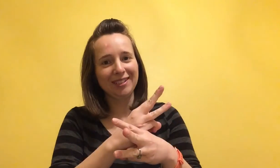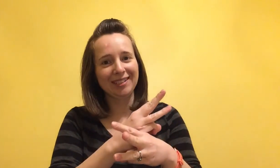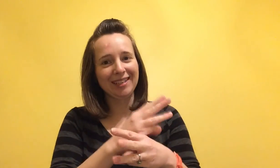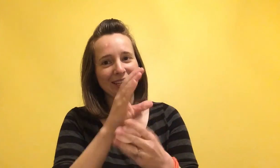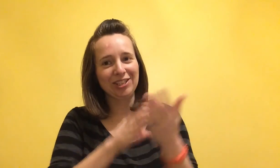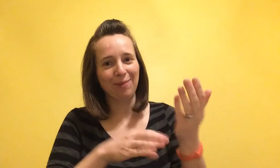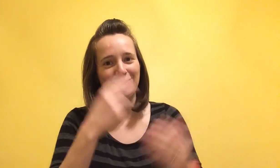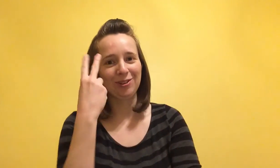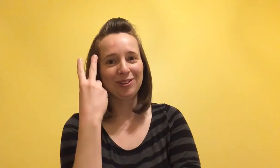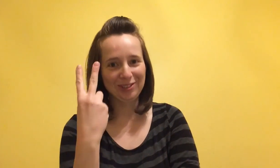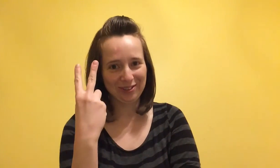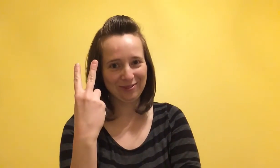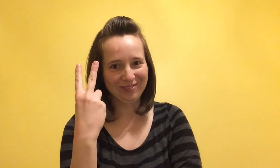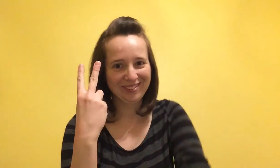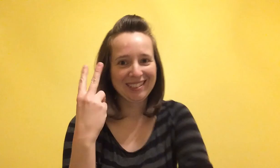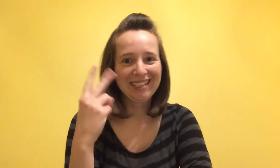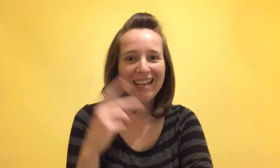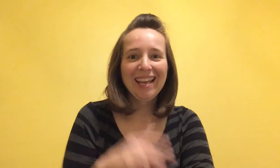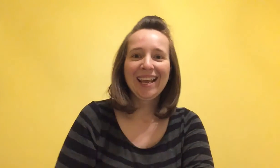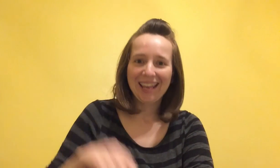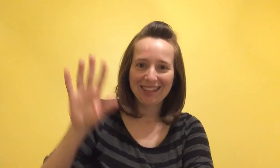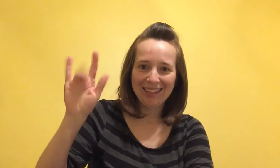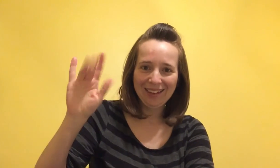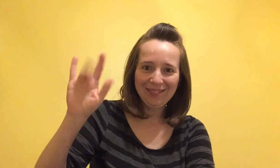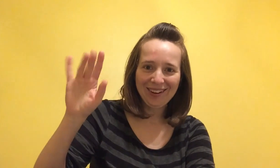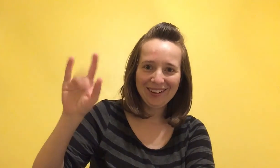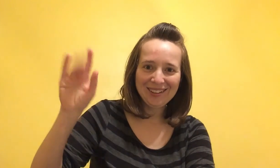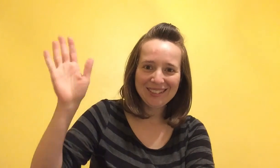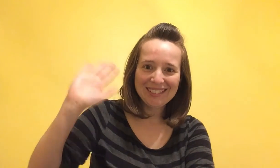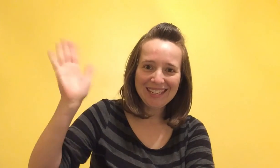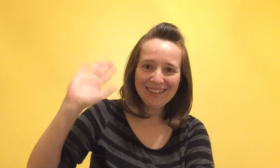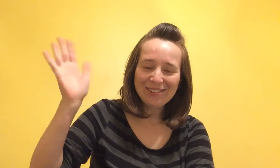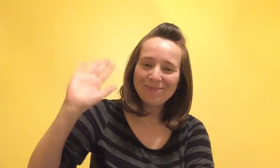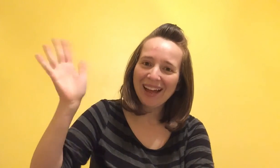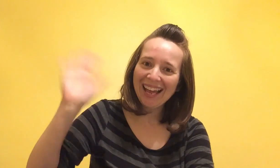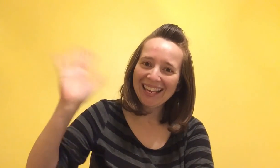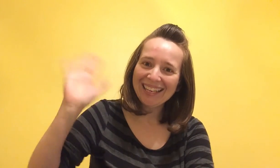world, chapter 2. Love y'all. See you. Bye.